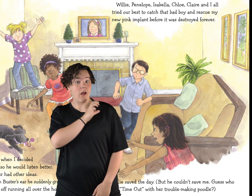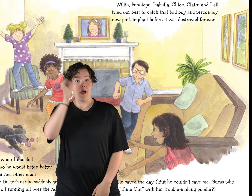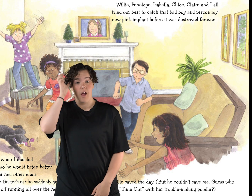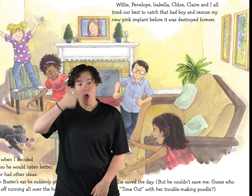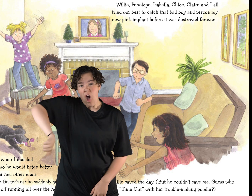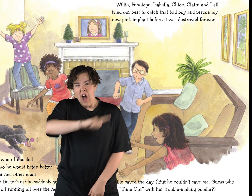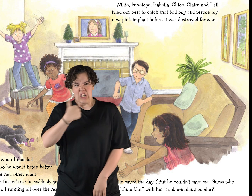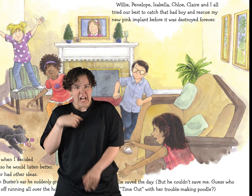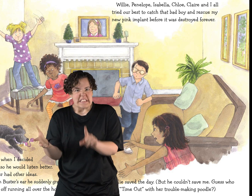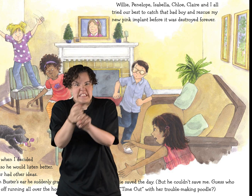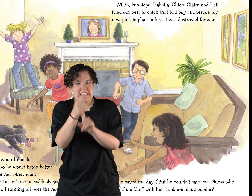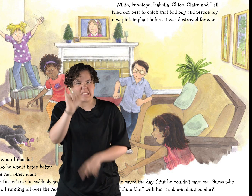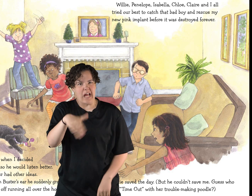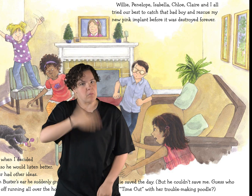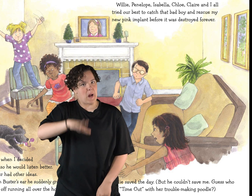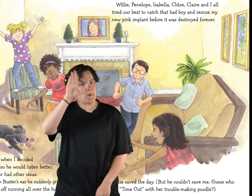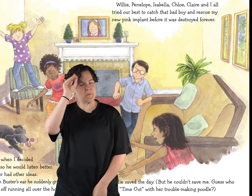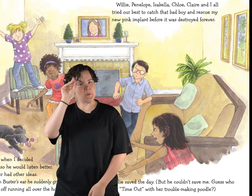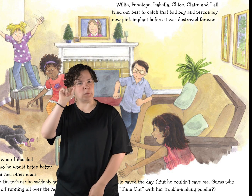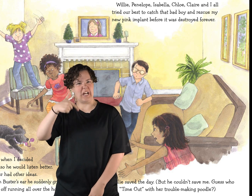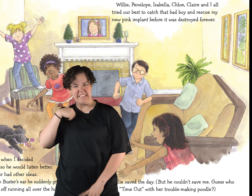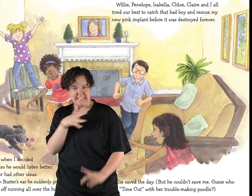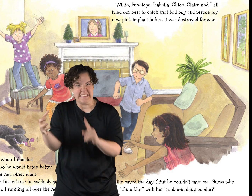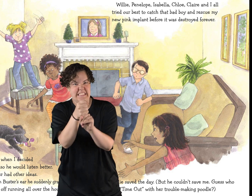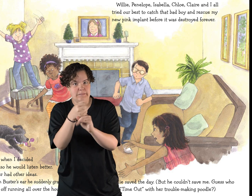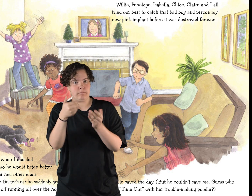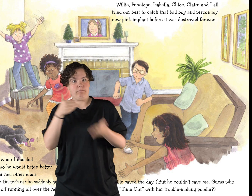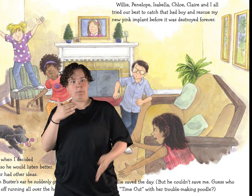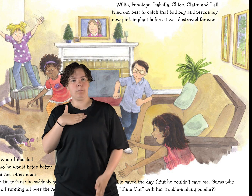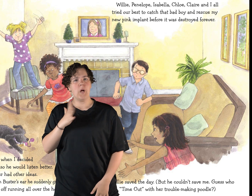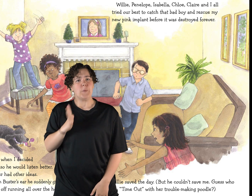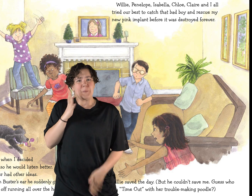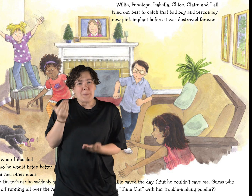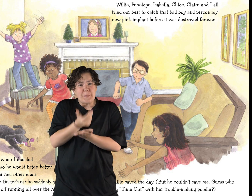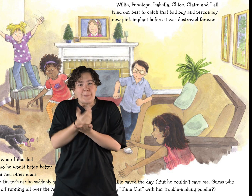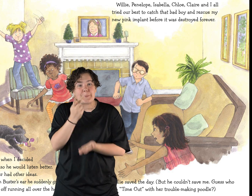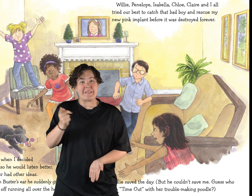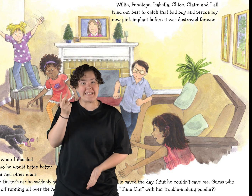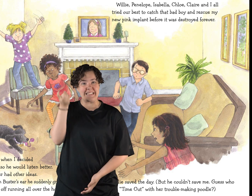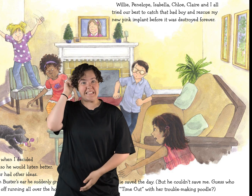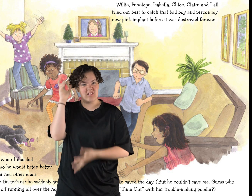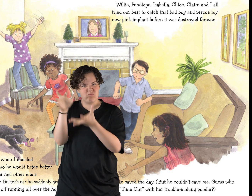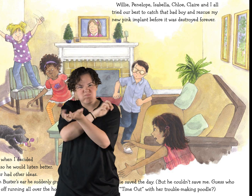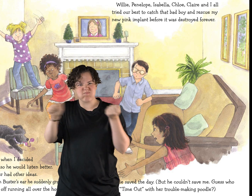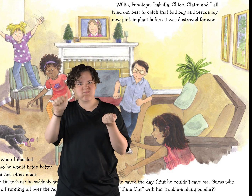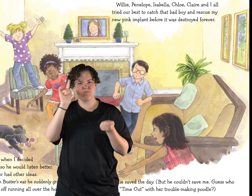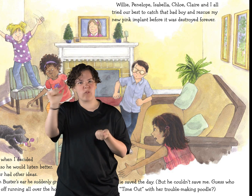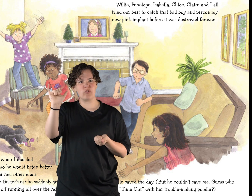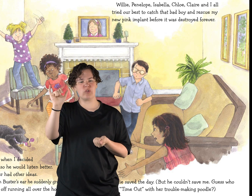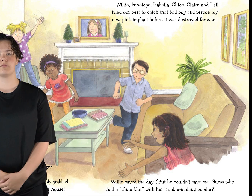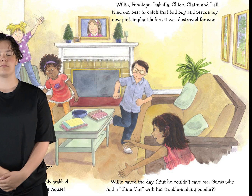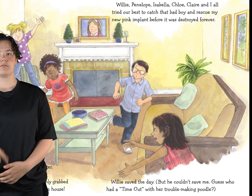Isabella, Chloe, Claire, and I all tried our best to catch that bad boy and rescue my new pink implant before it was destroyed